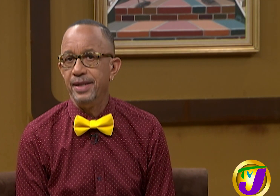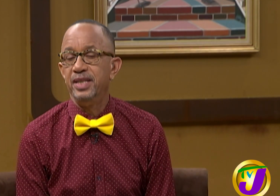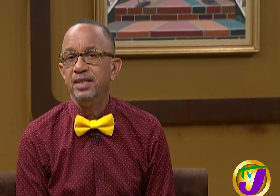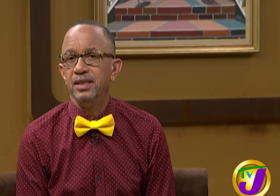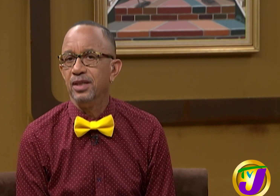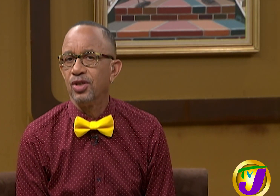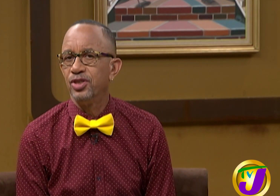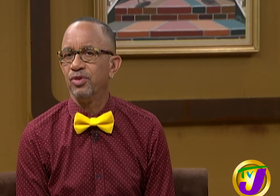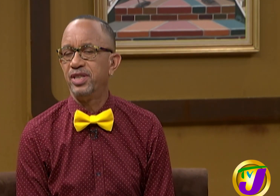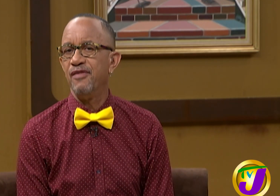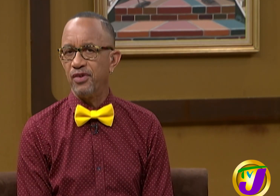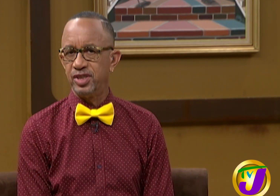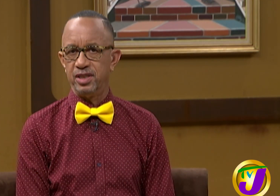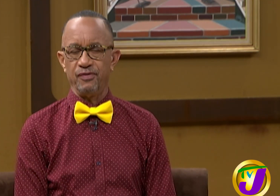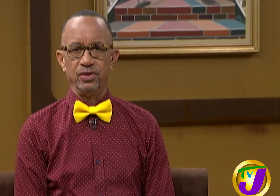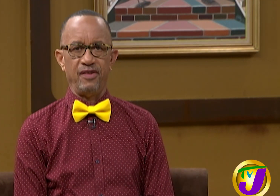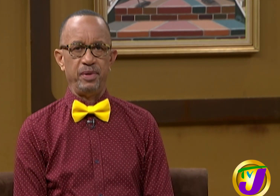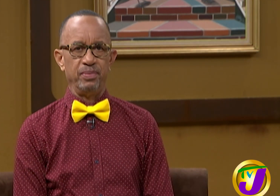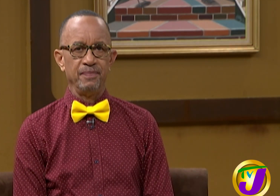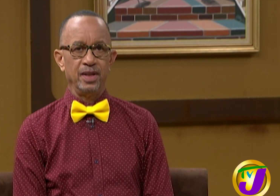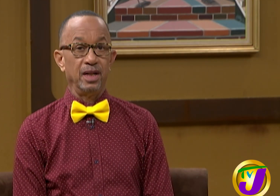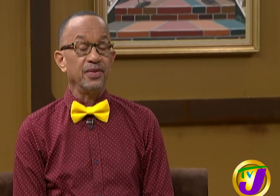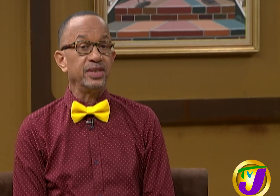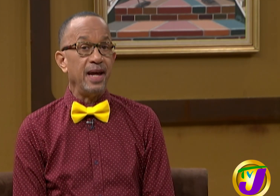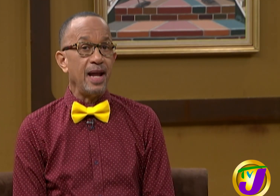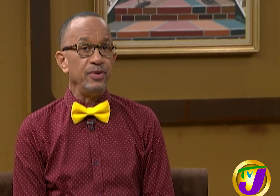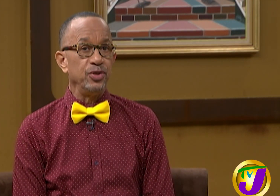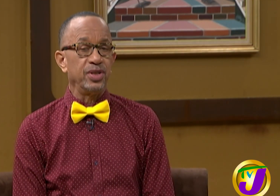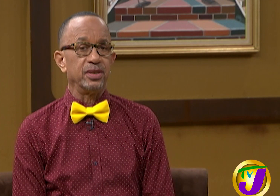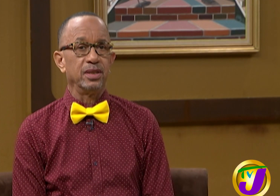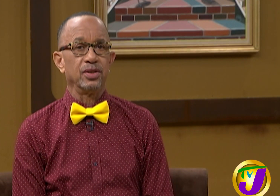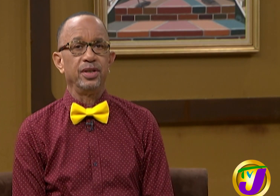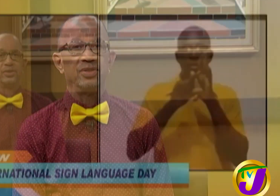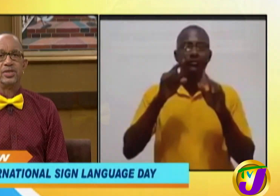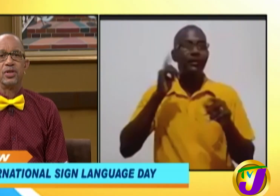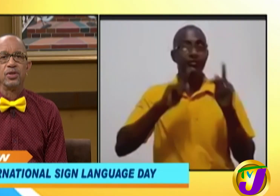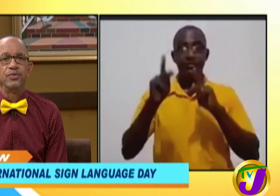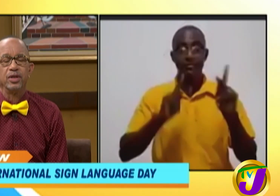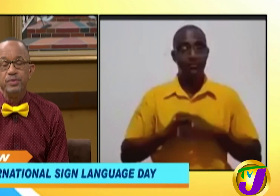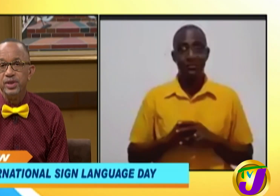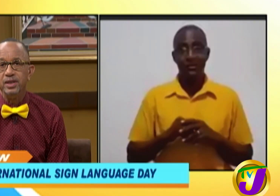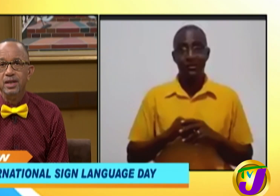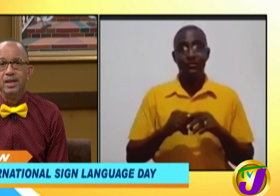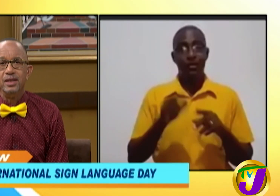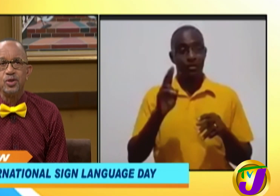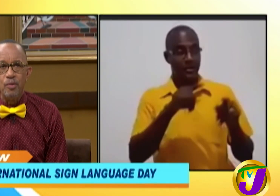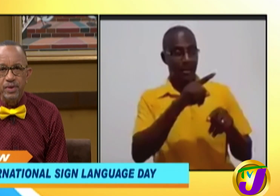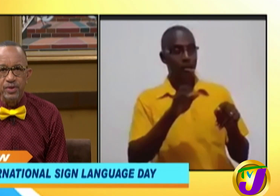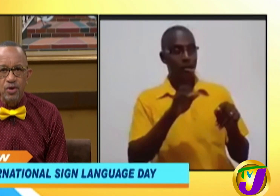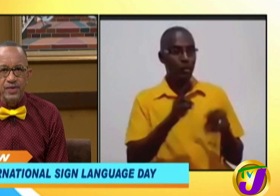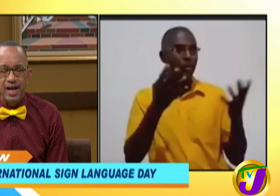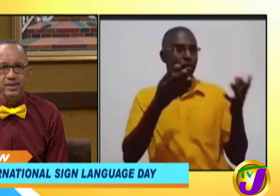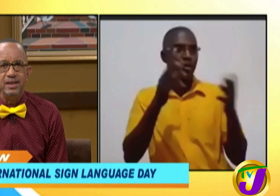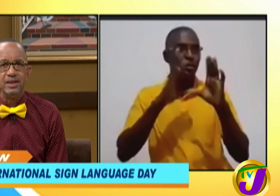linguistic identity and cultural diversity of all deaf people and other sign language users. So here to discuss how the community is coping